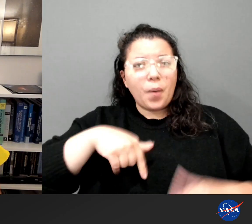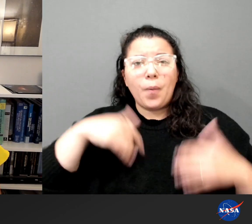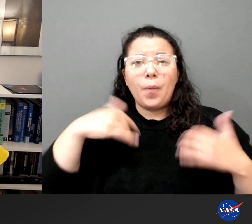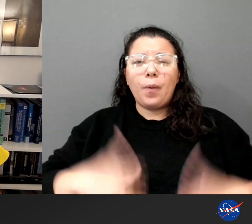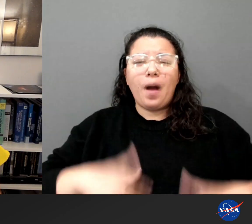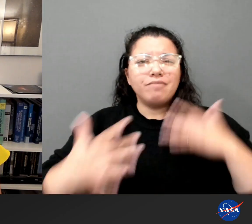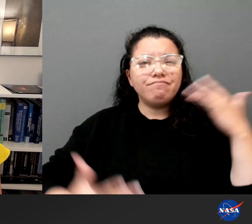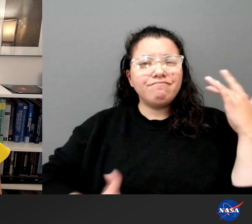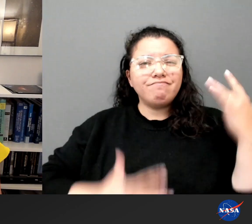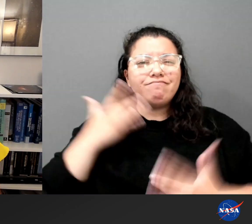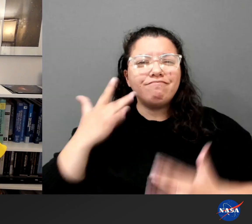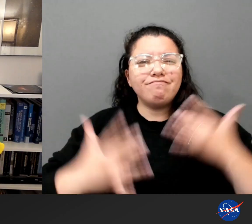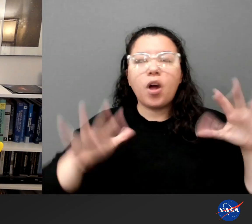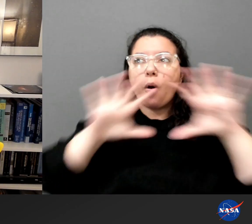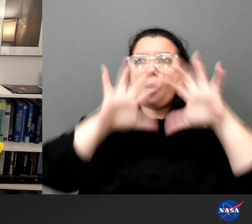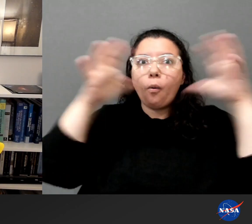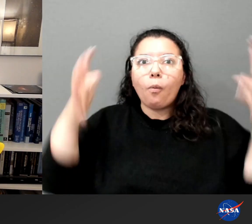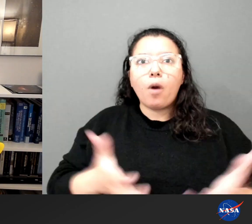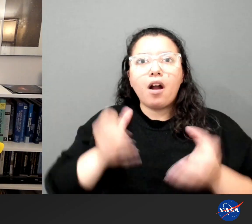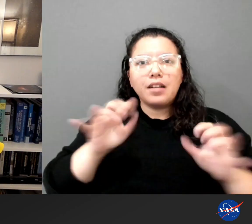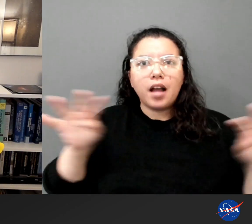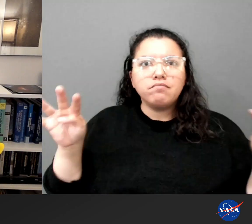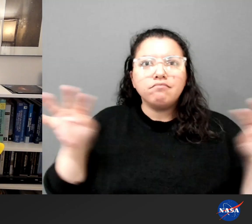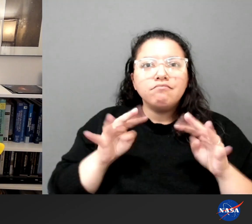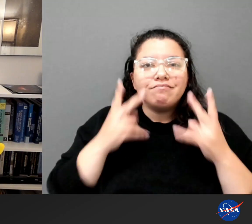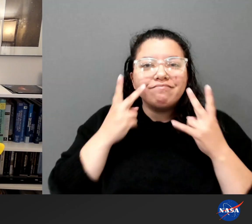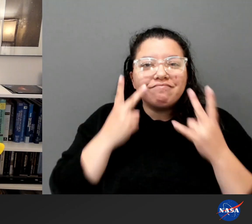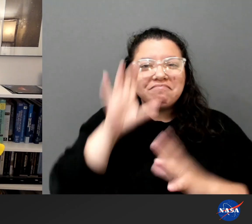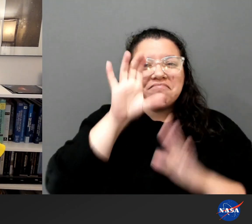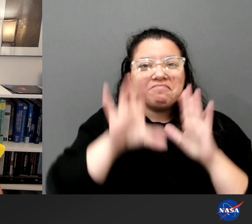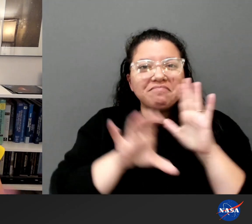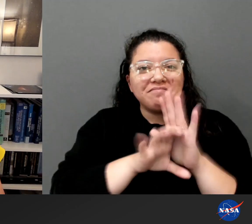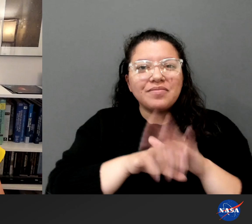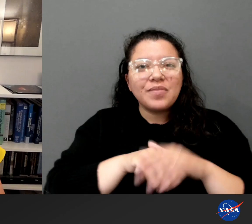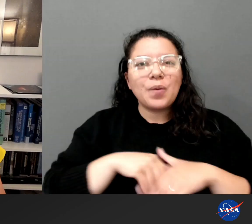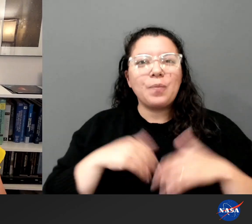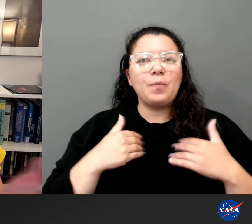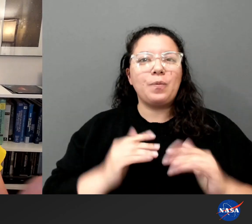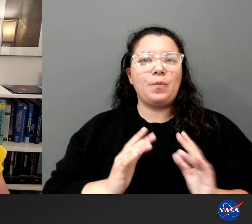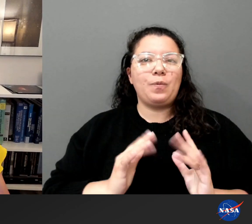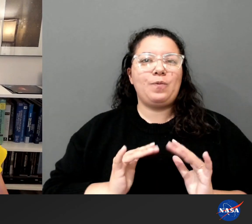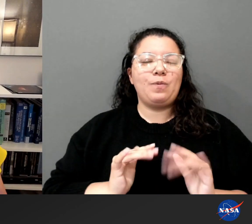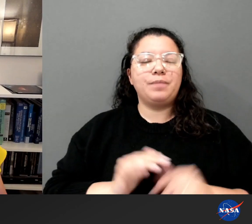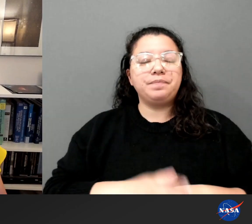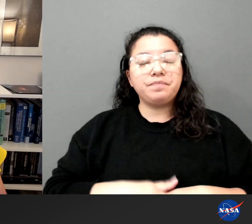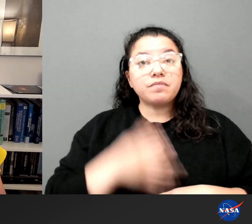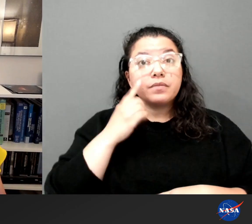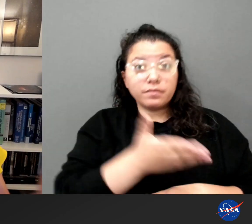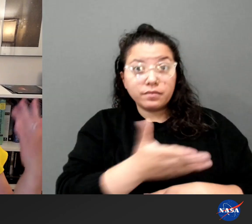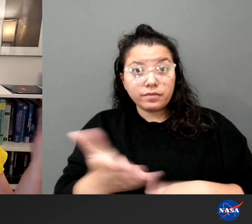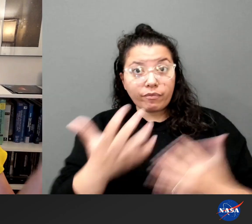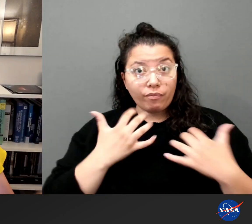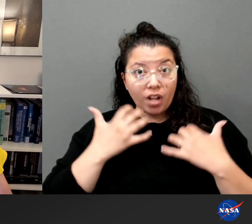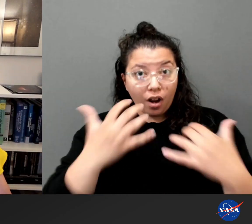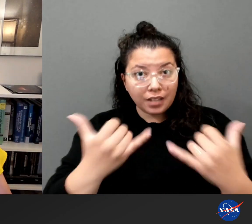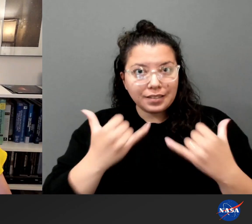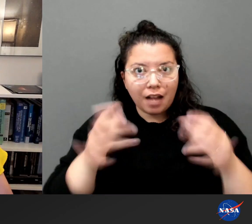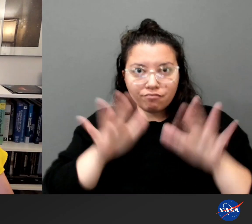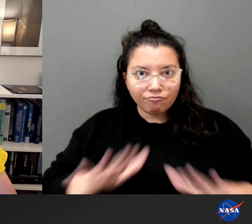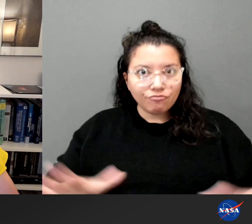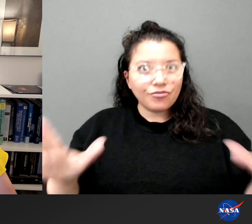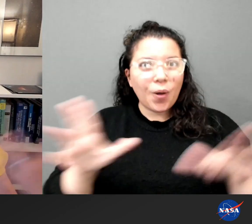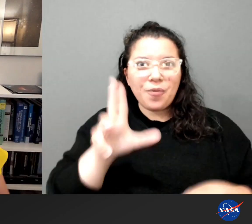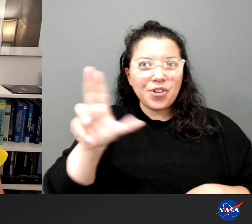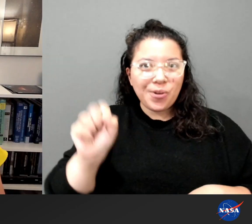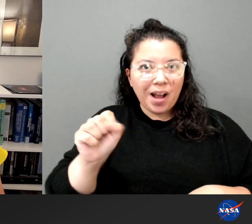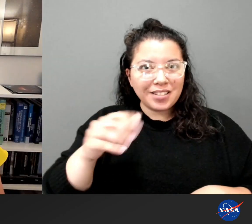world to see this. So for our audience that are all over the country right now, so welcome to